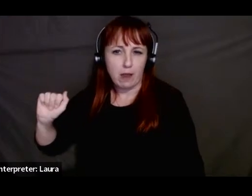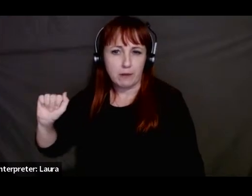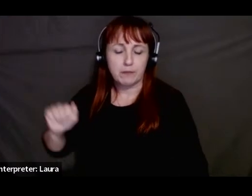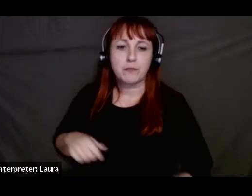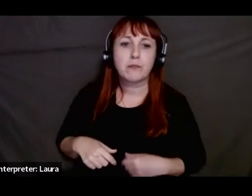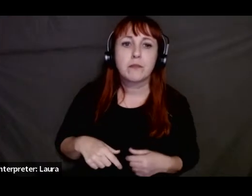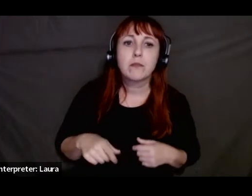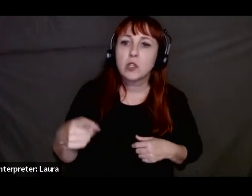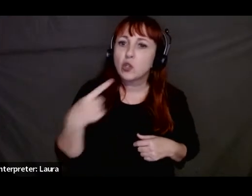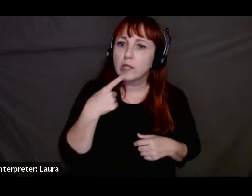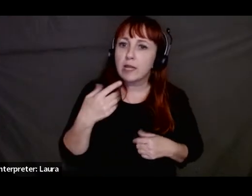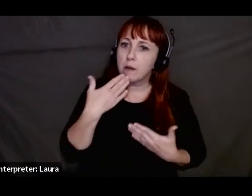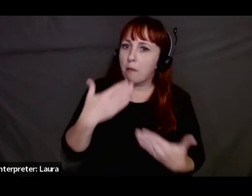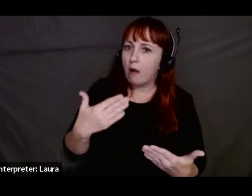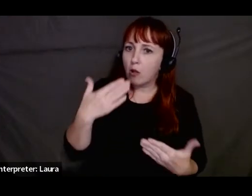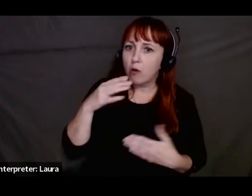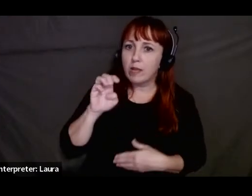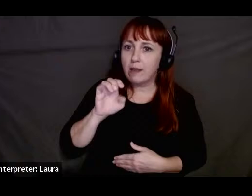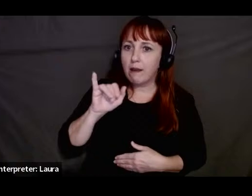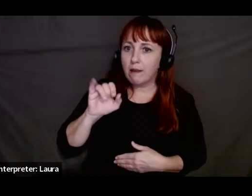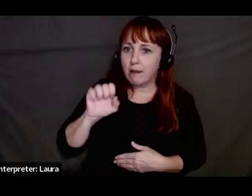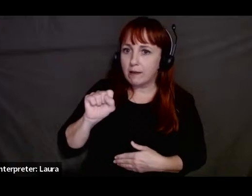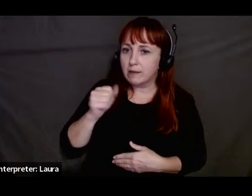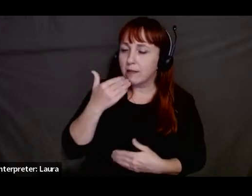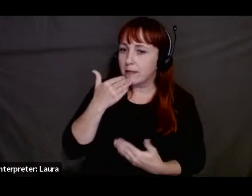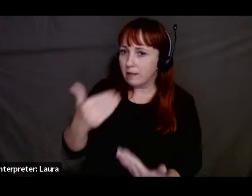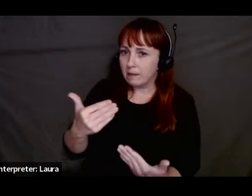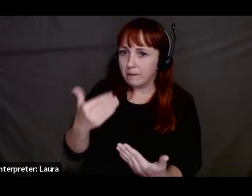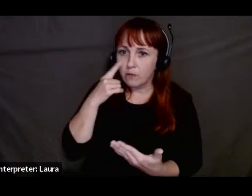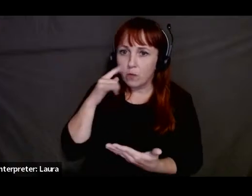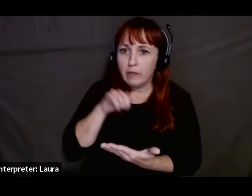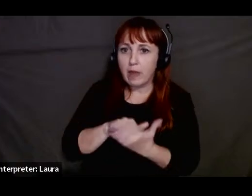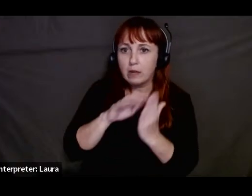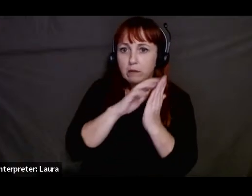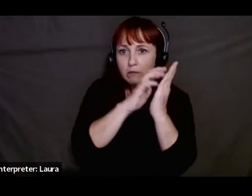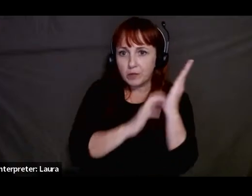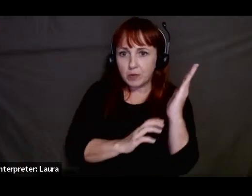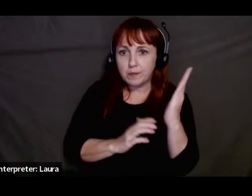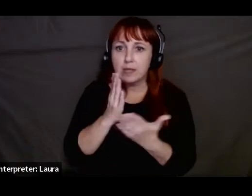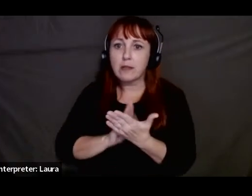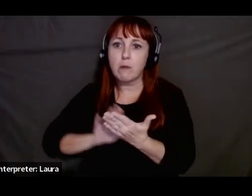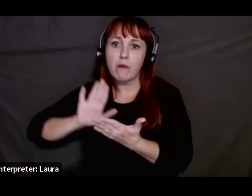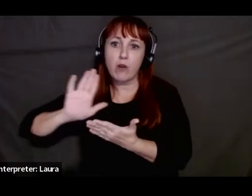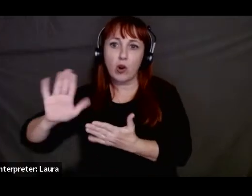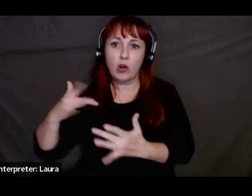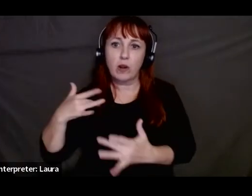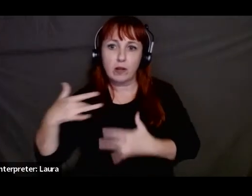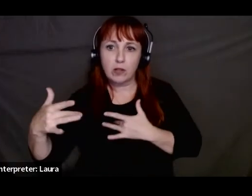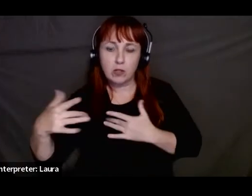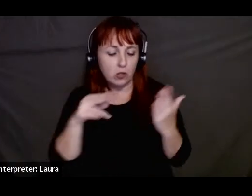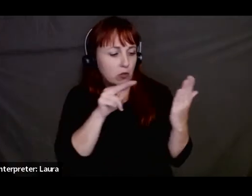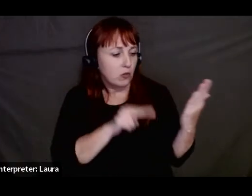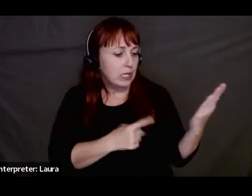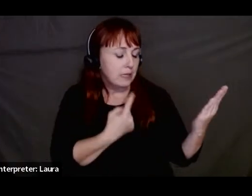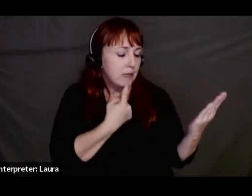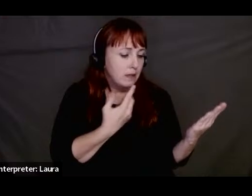She said, Mahalo for the EIS. And some of her concerns